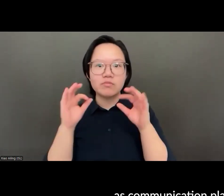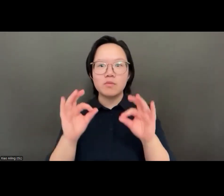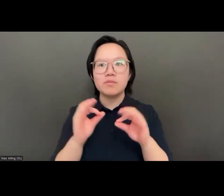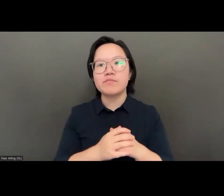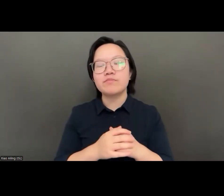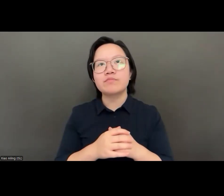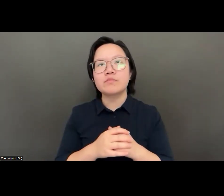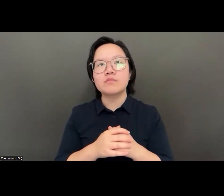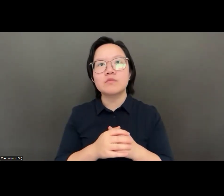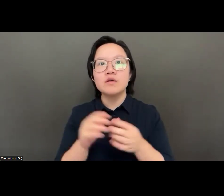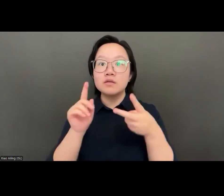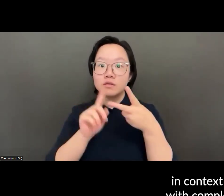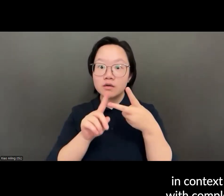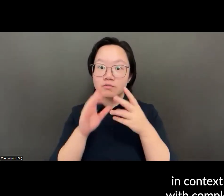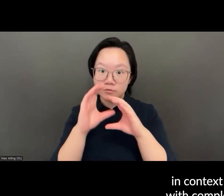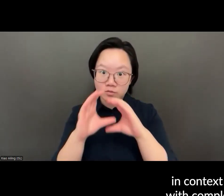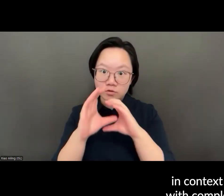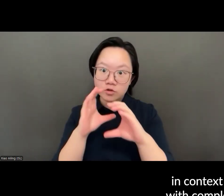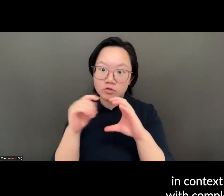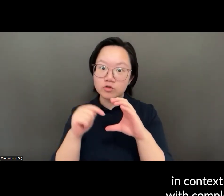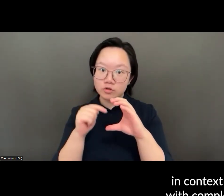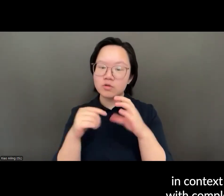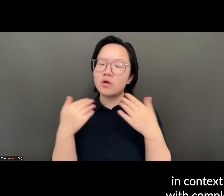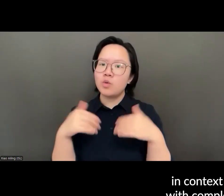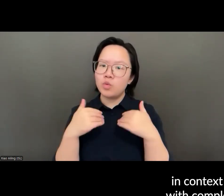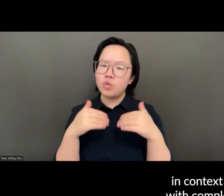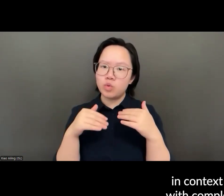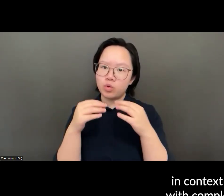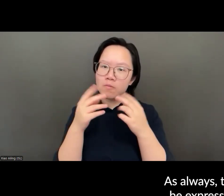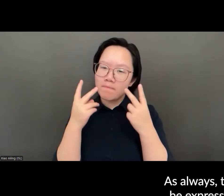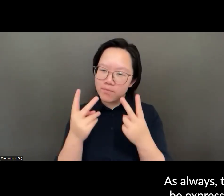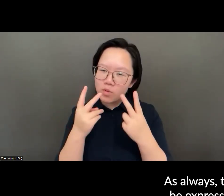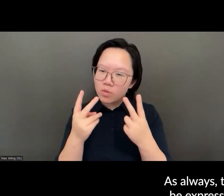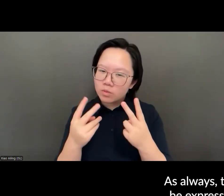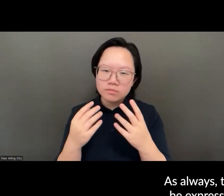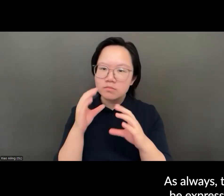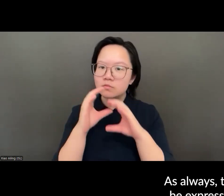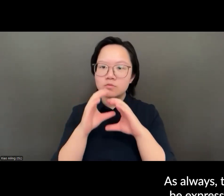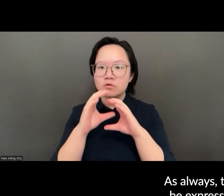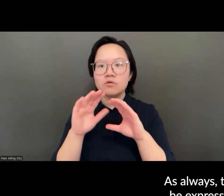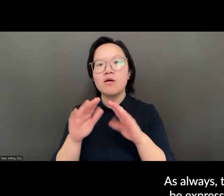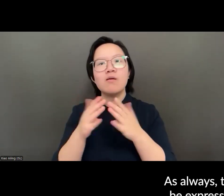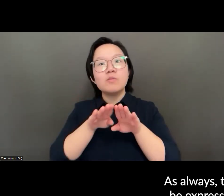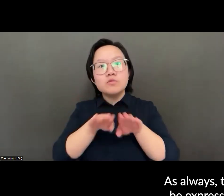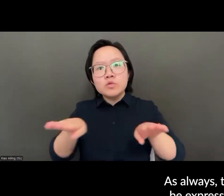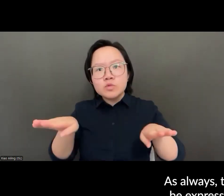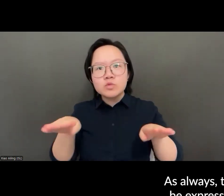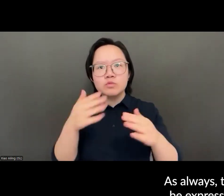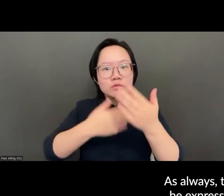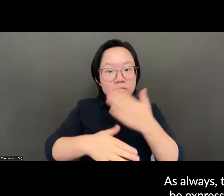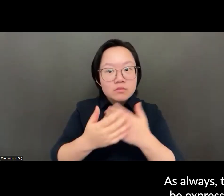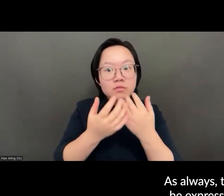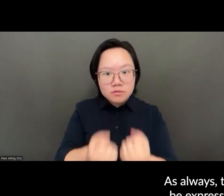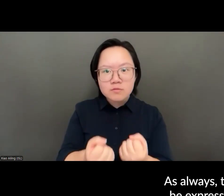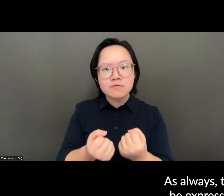role uh, in context of children with complex disability, as always they may not